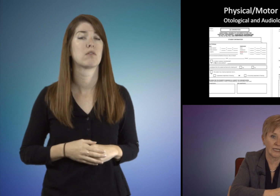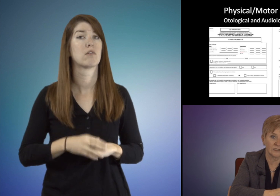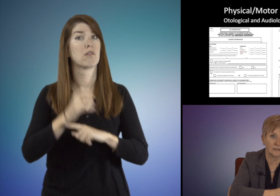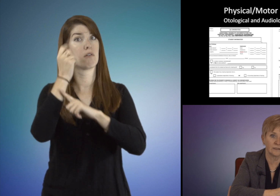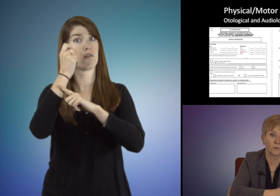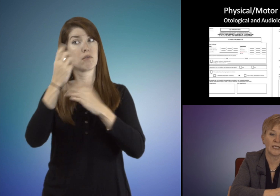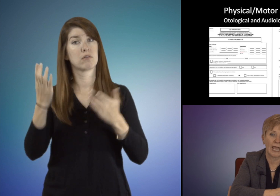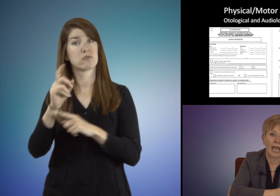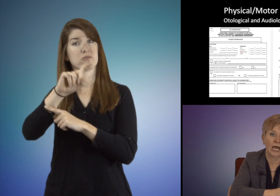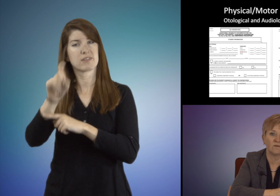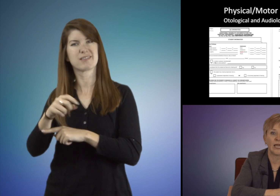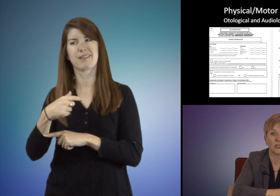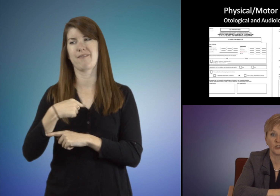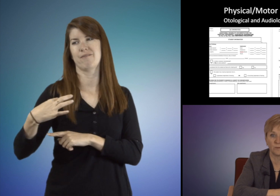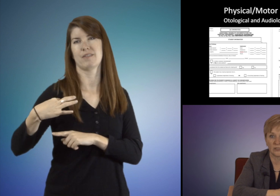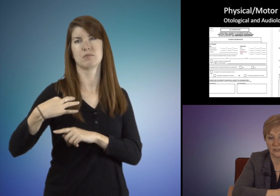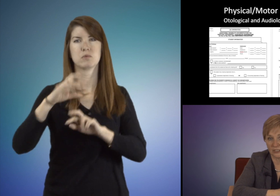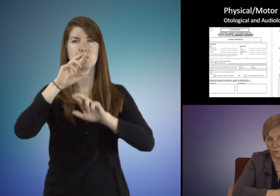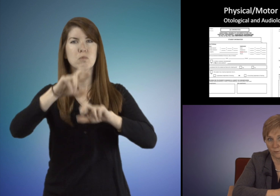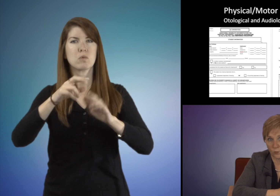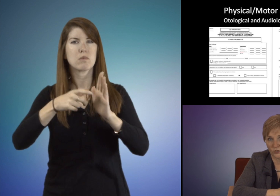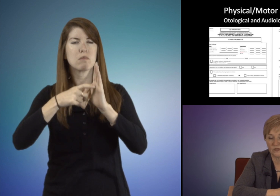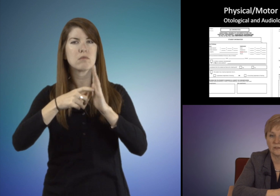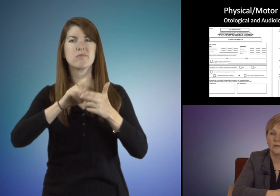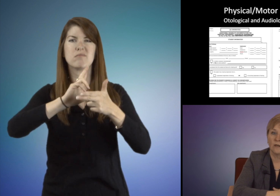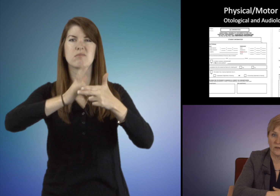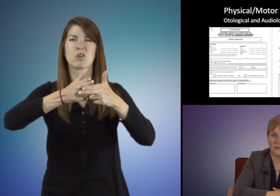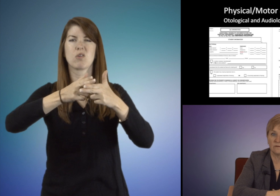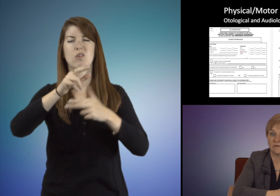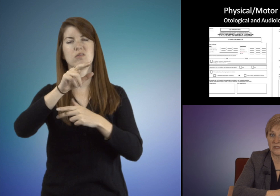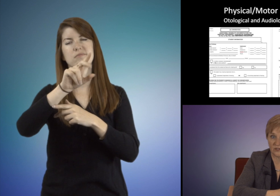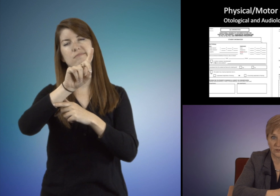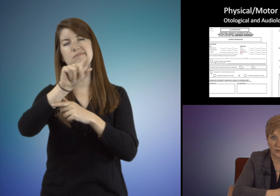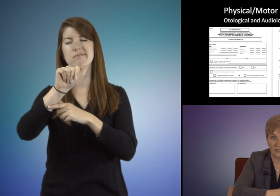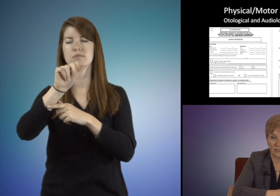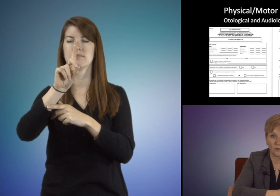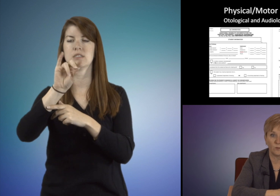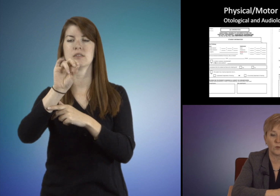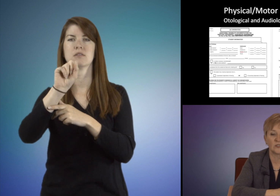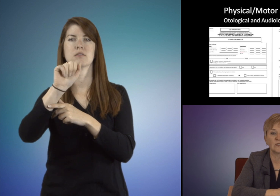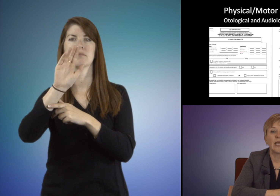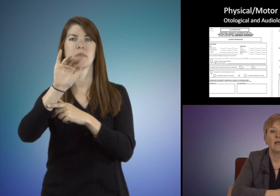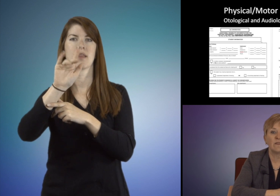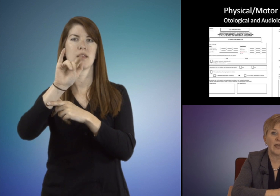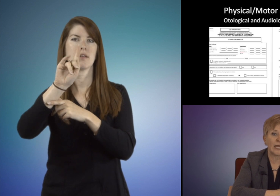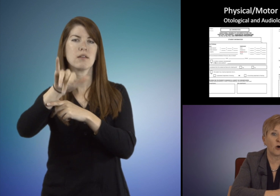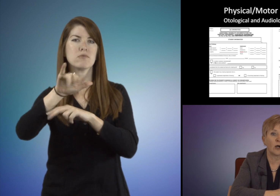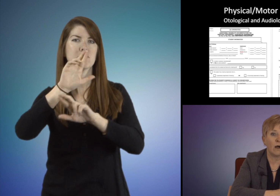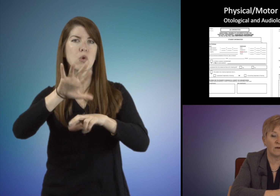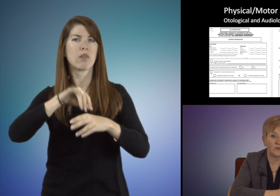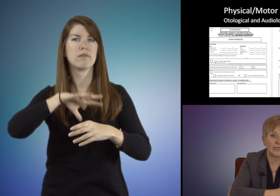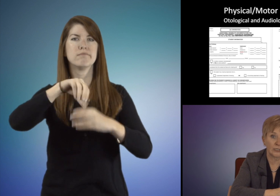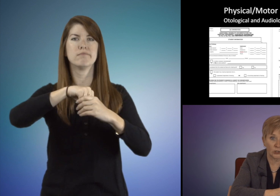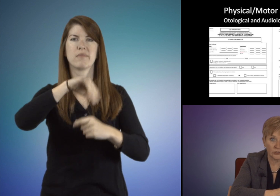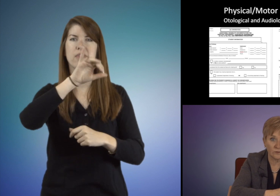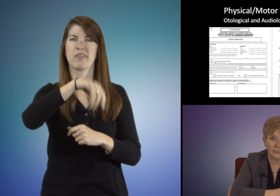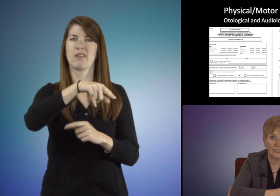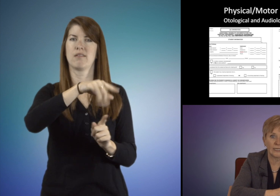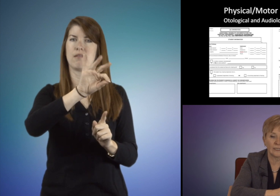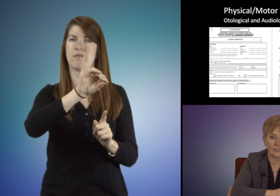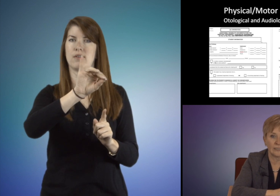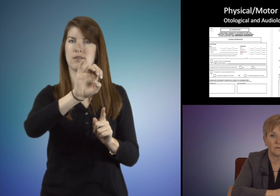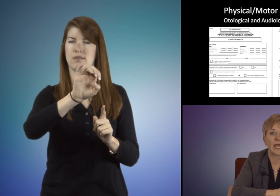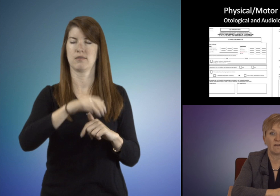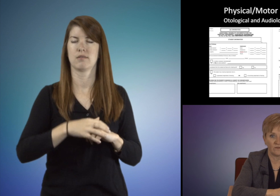addition, in Texas, we have eligibility reports, also known as disability reports, that are often